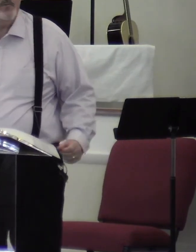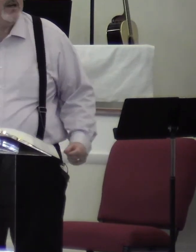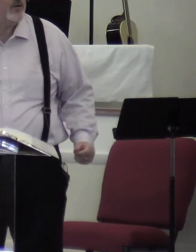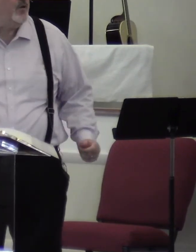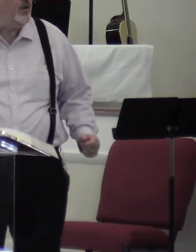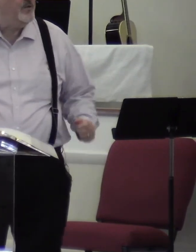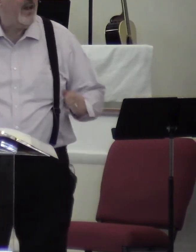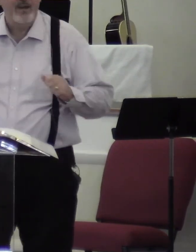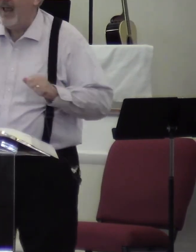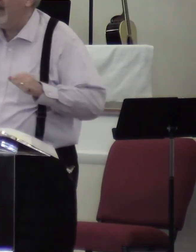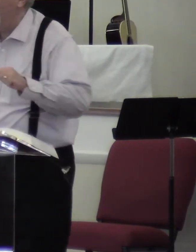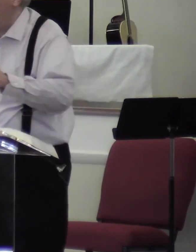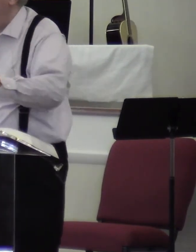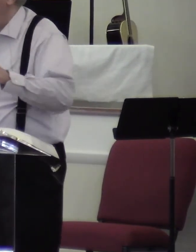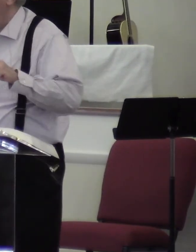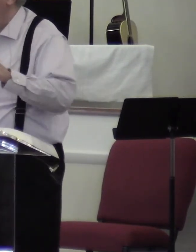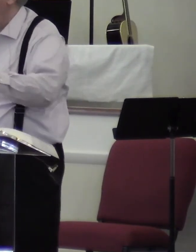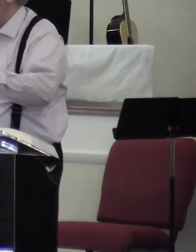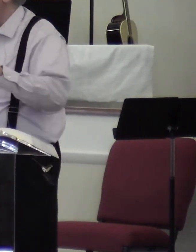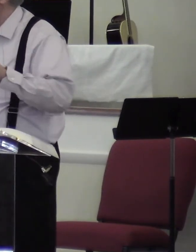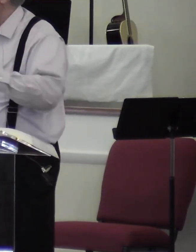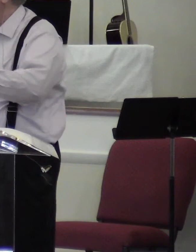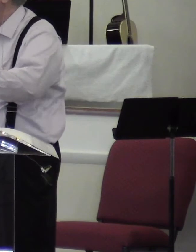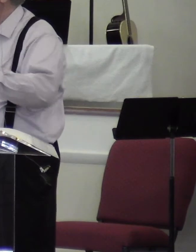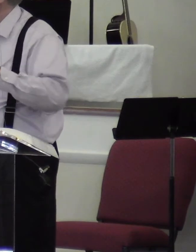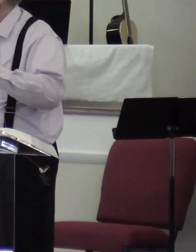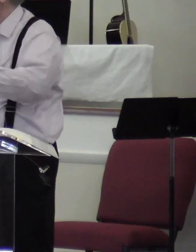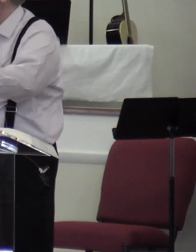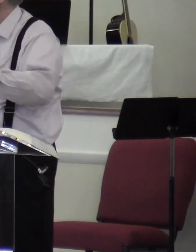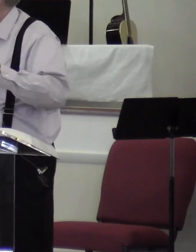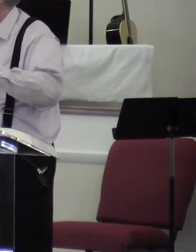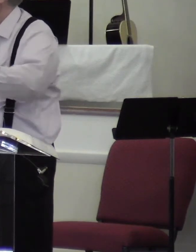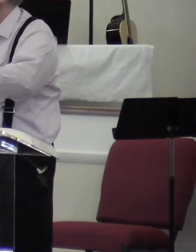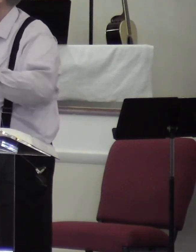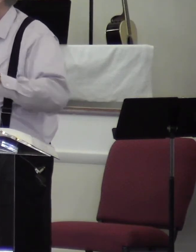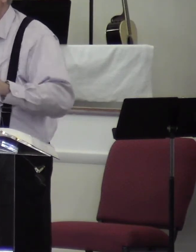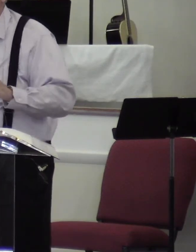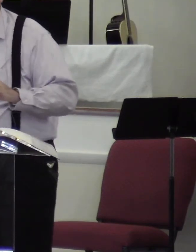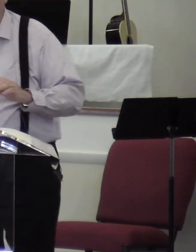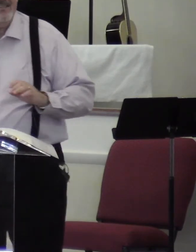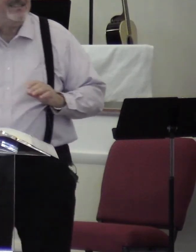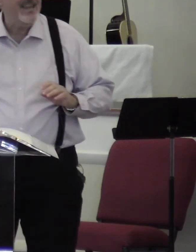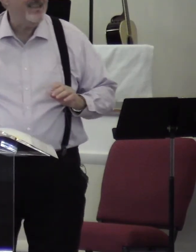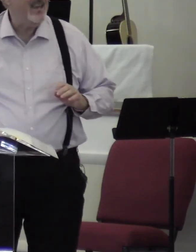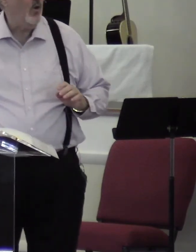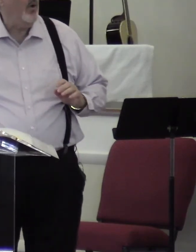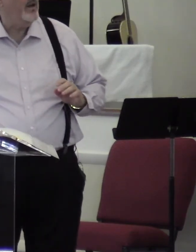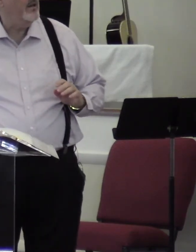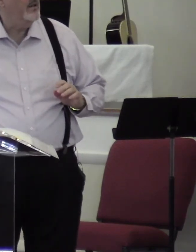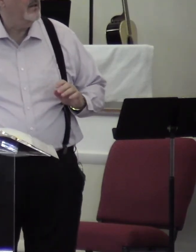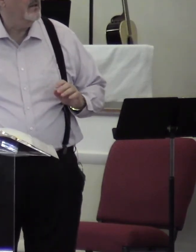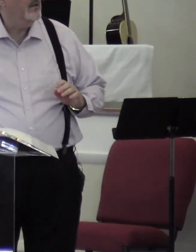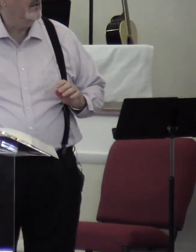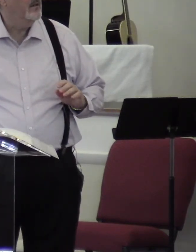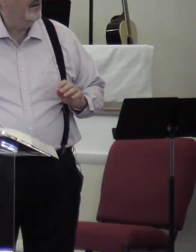and the pit crew runs out and they're all five pushing it. Now, how fast is that thing